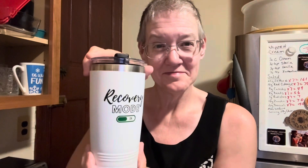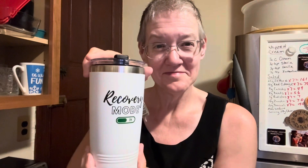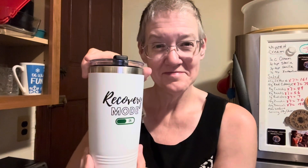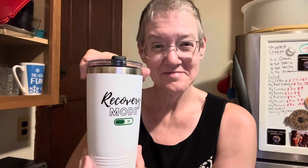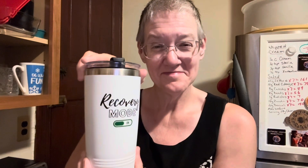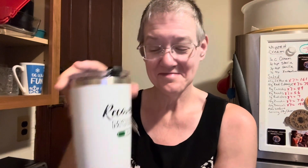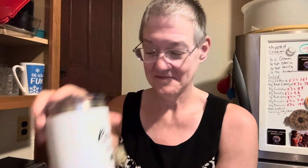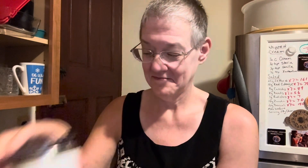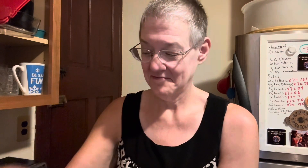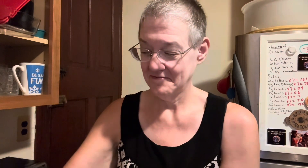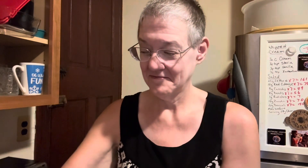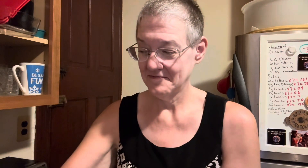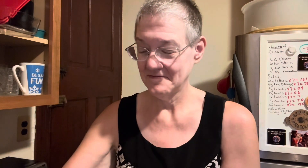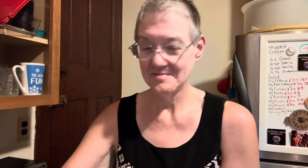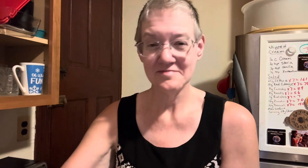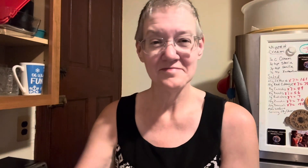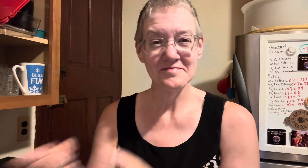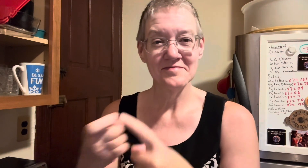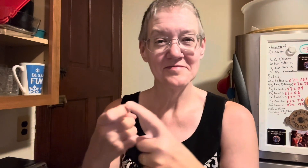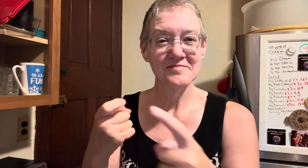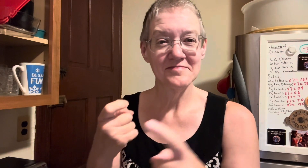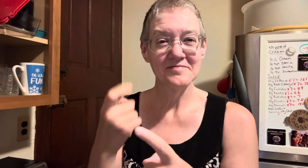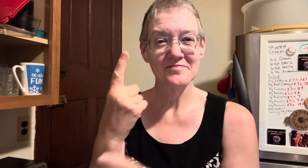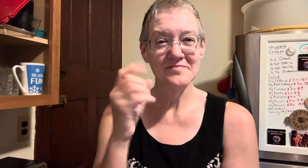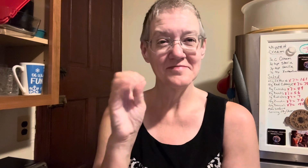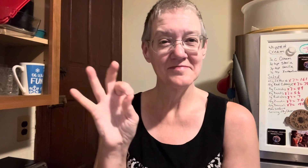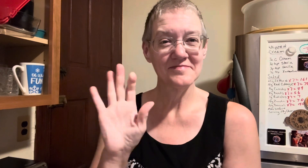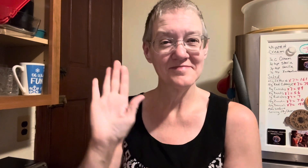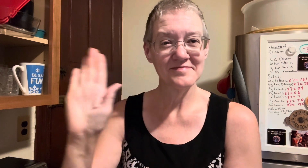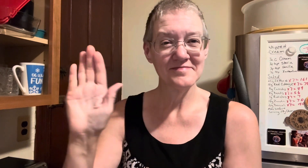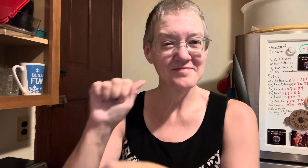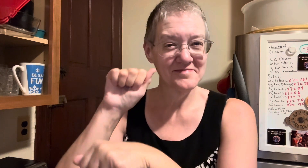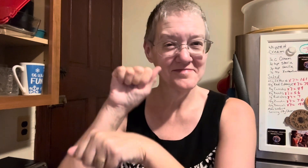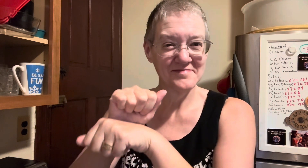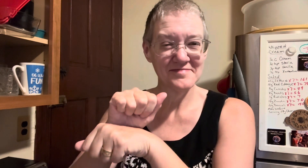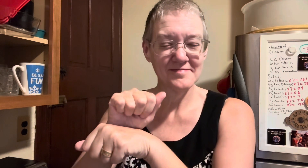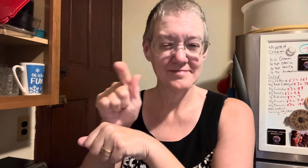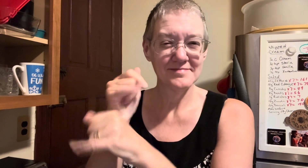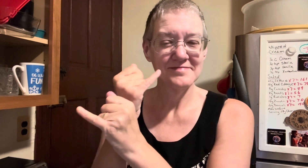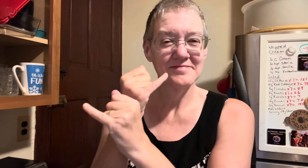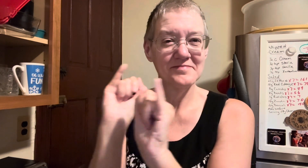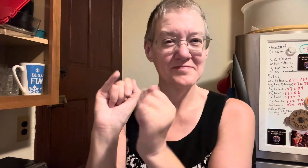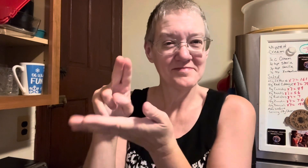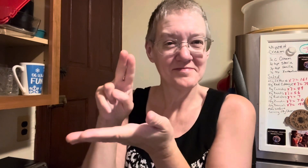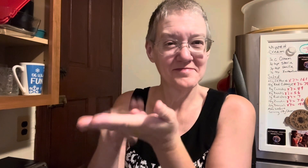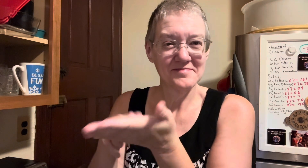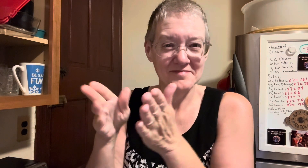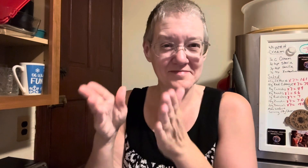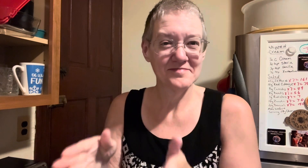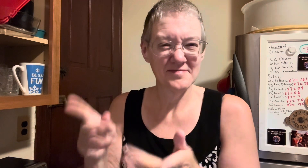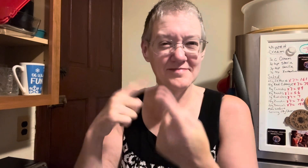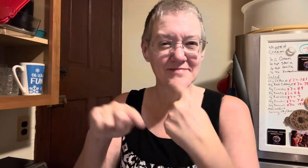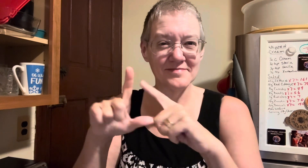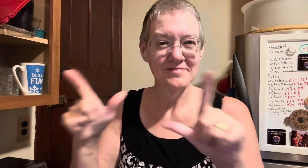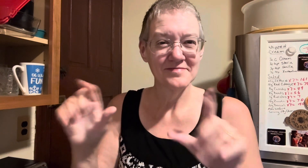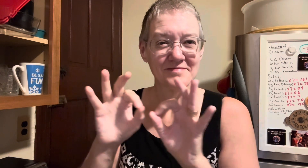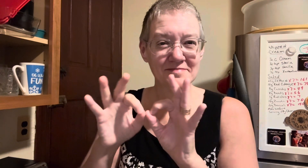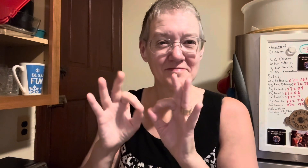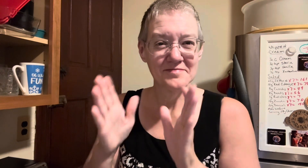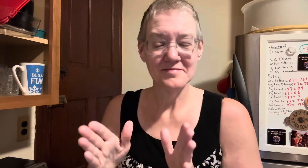This was a gift from one of his agencies that he works for. He is an independent sign language